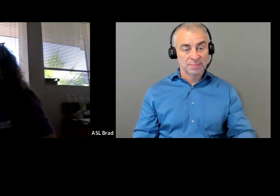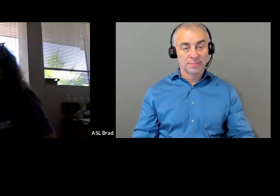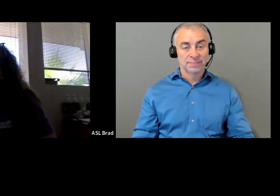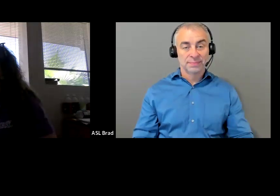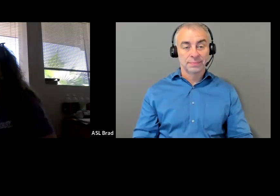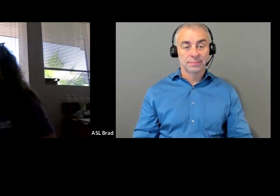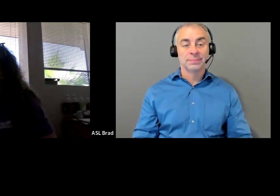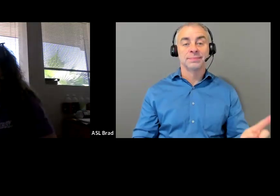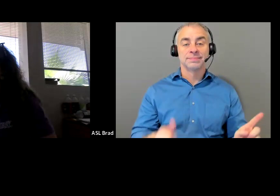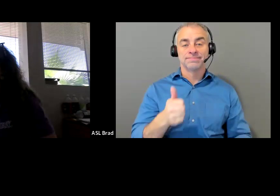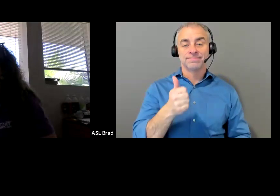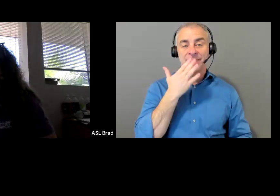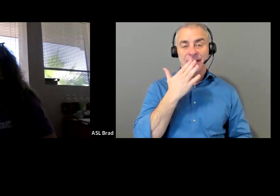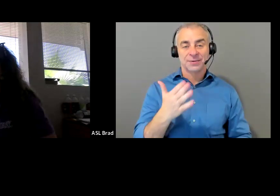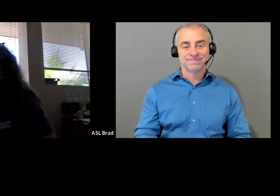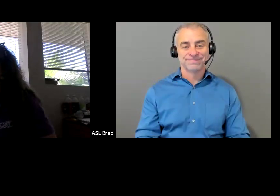Thanks.